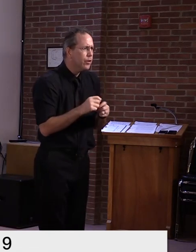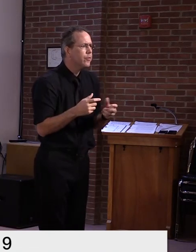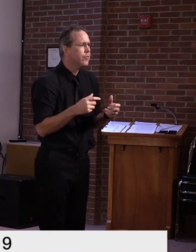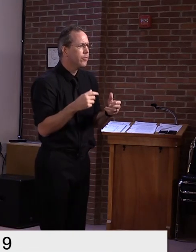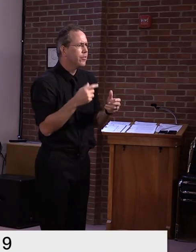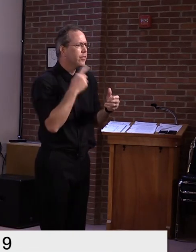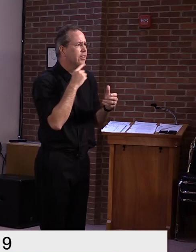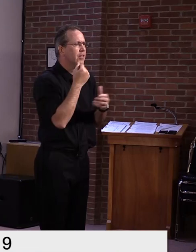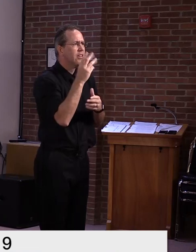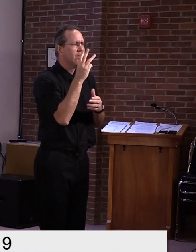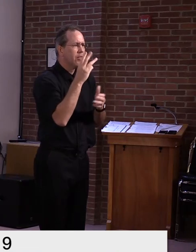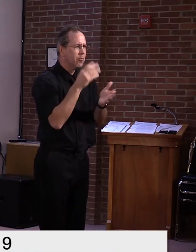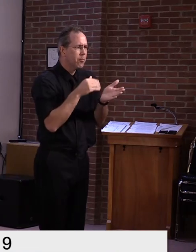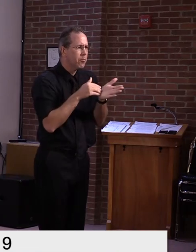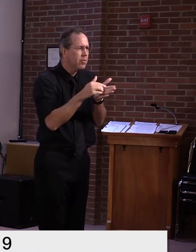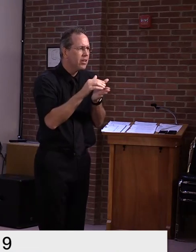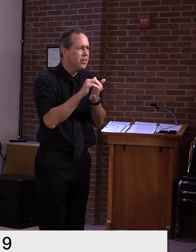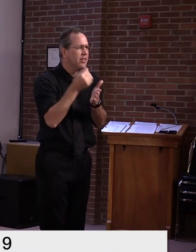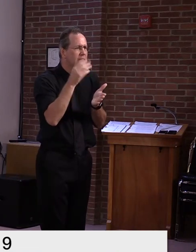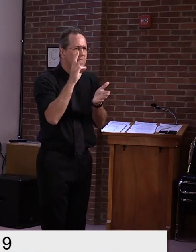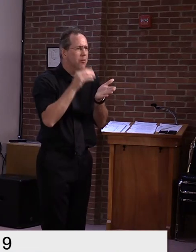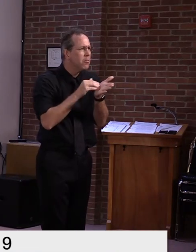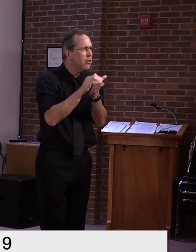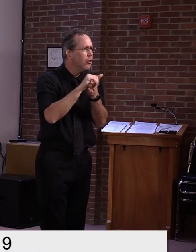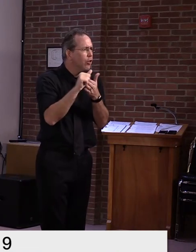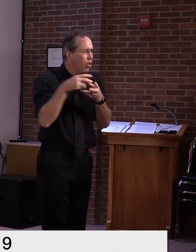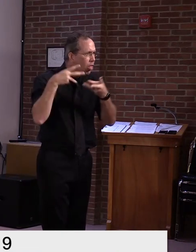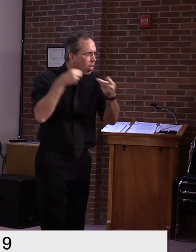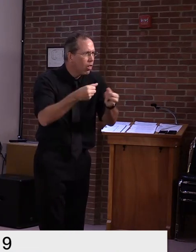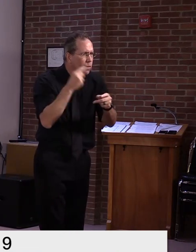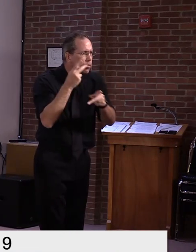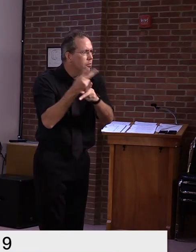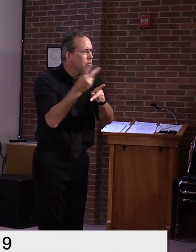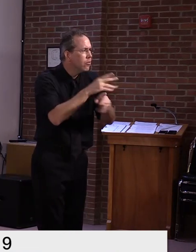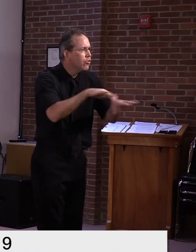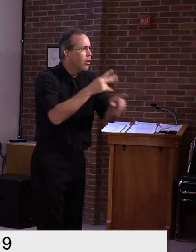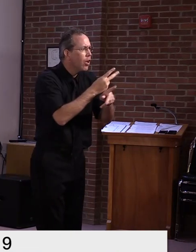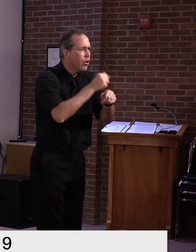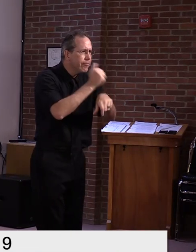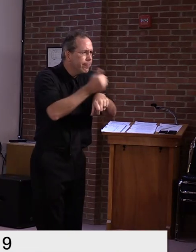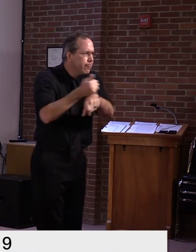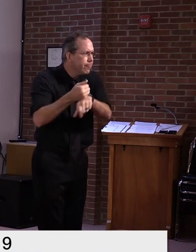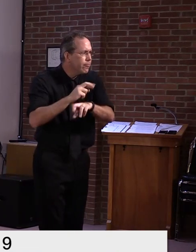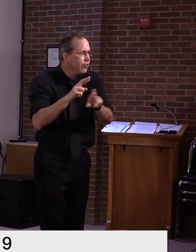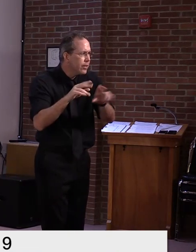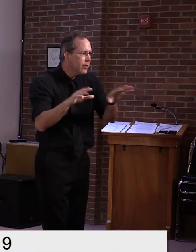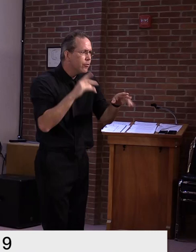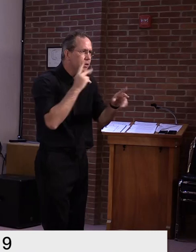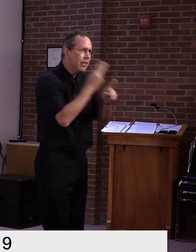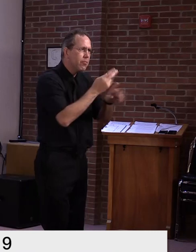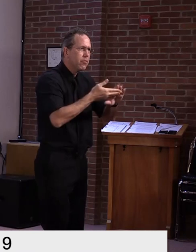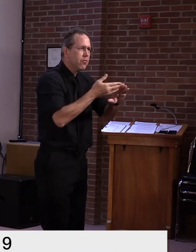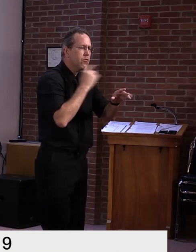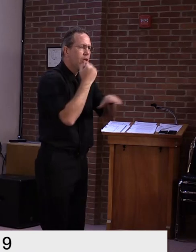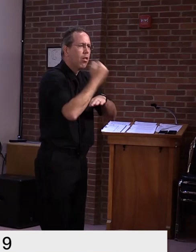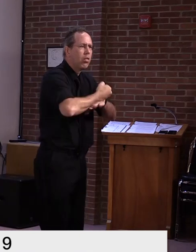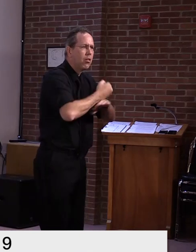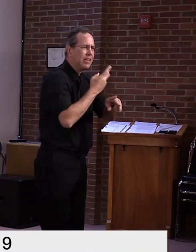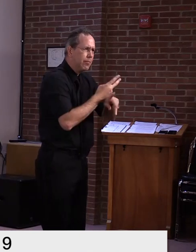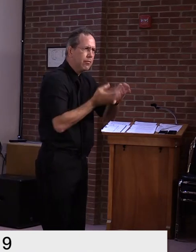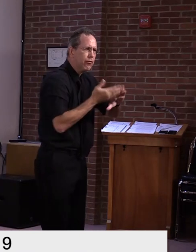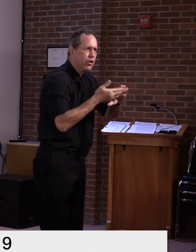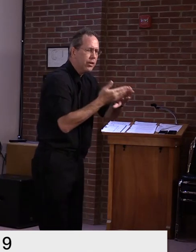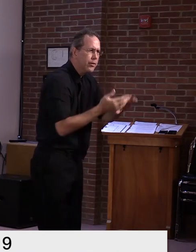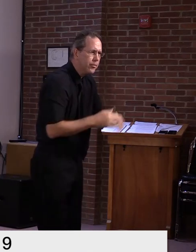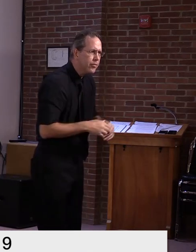One of the things I want to make sure that we understand, we've spent over $35